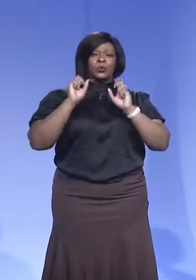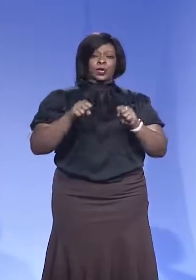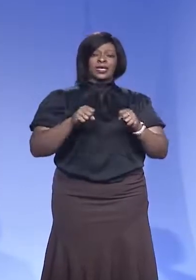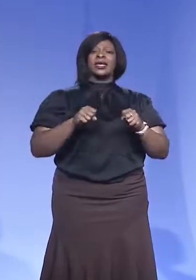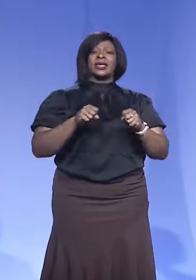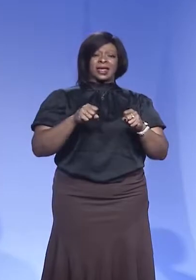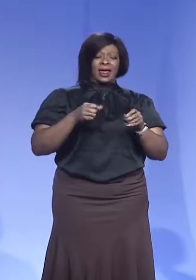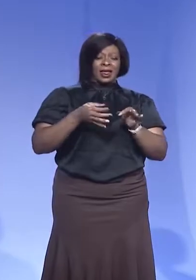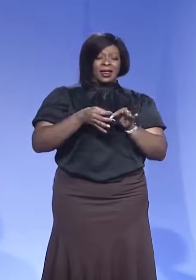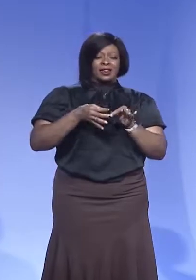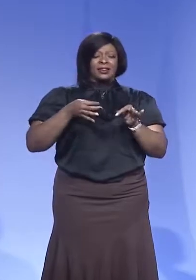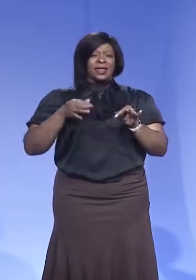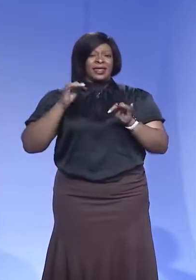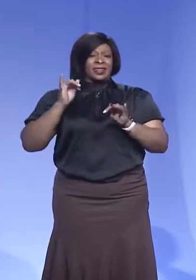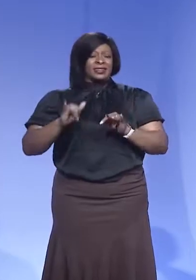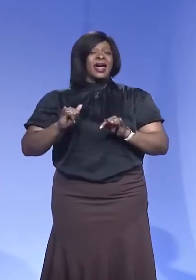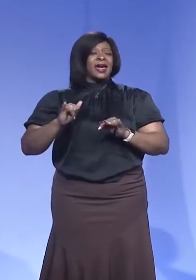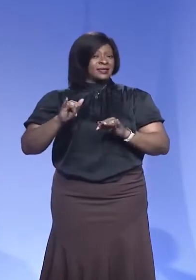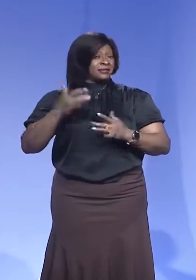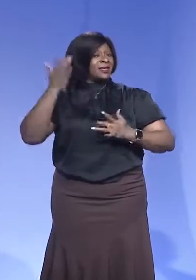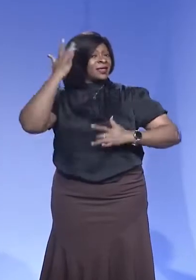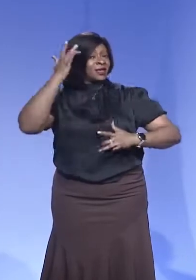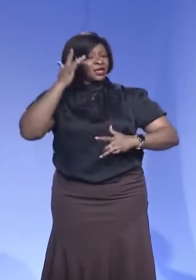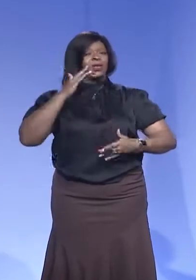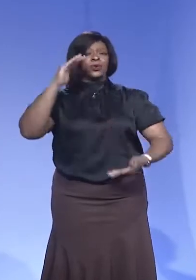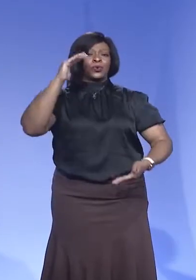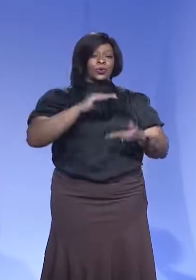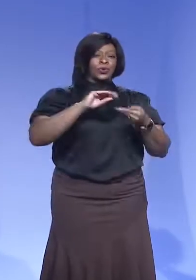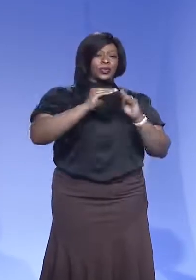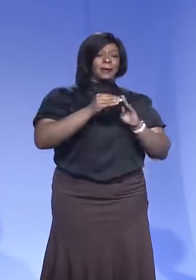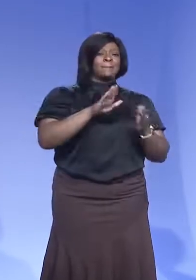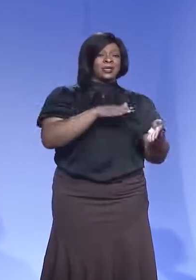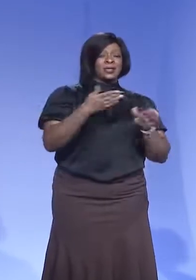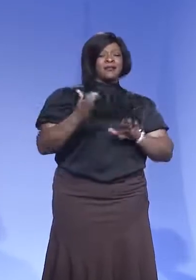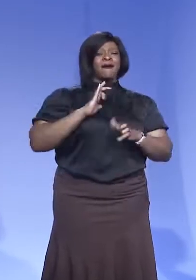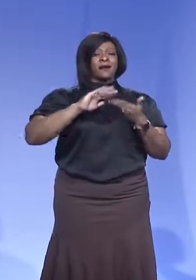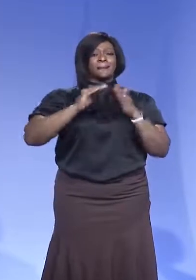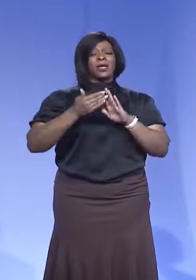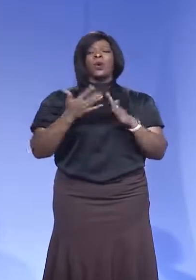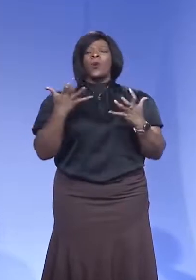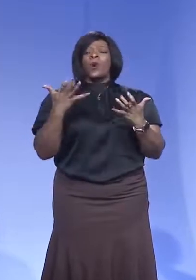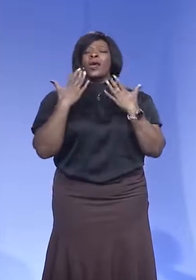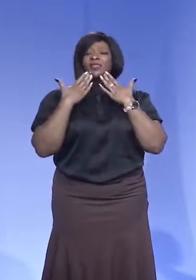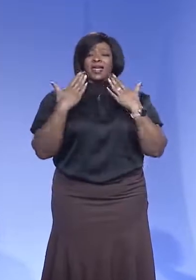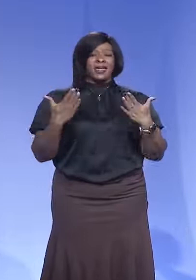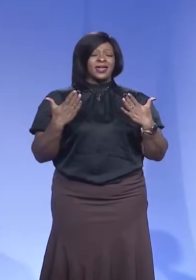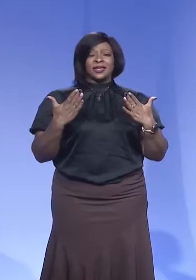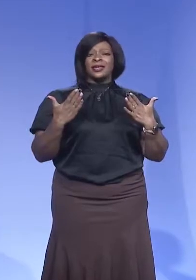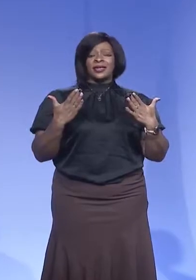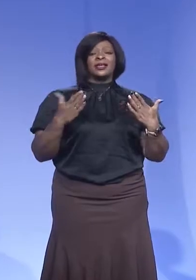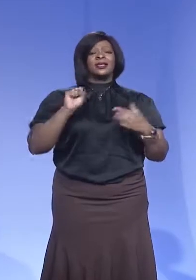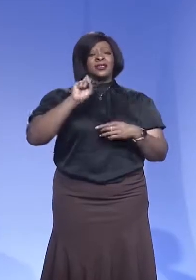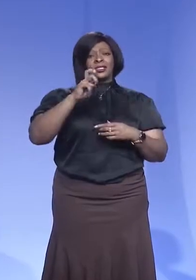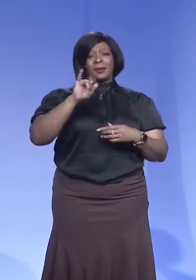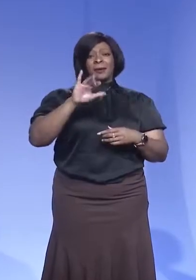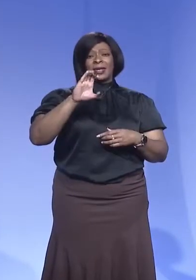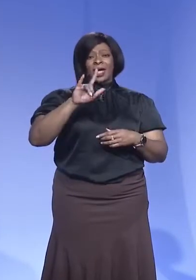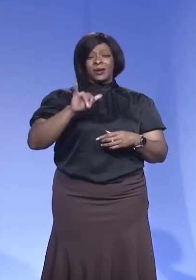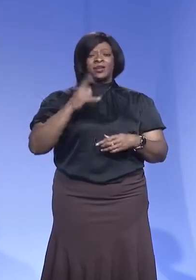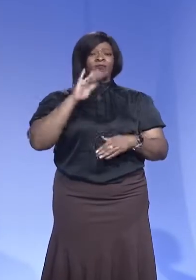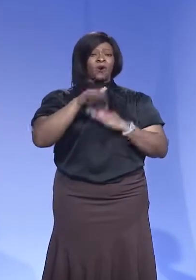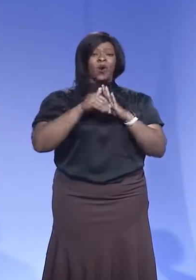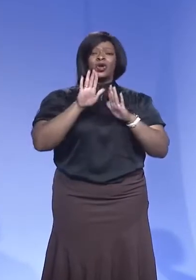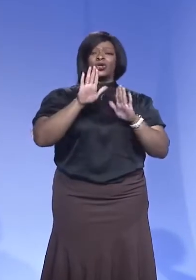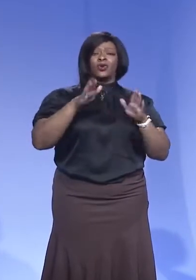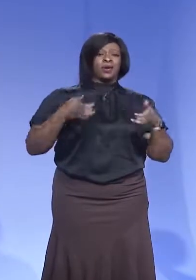allay serious illness, but also reduce the number of deaths in our community. So just want to thank Shelby County for all of your